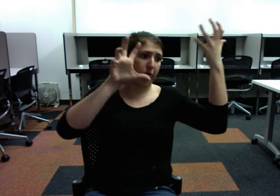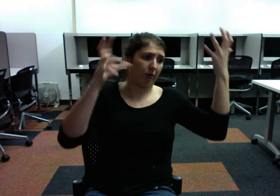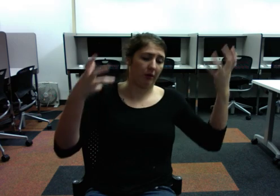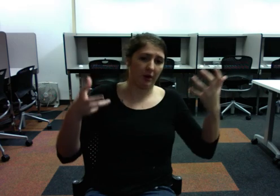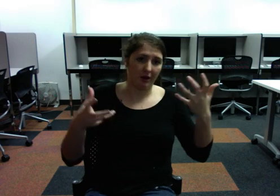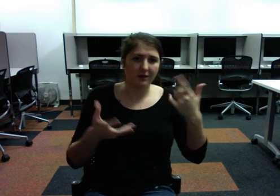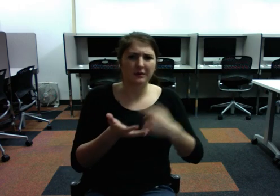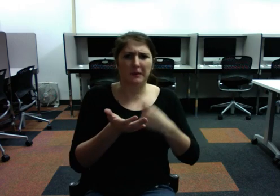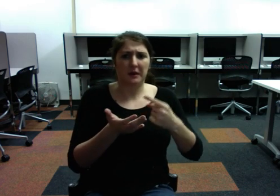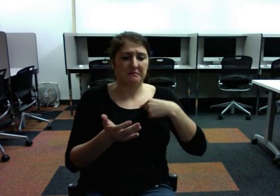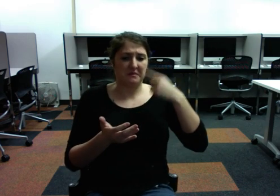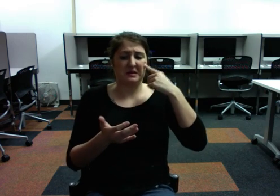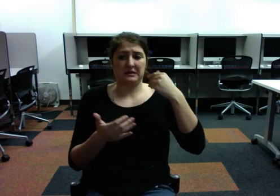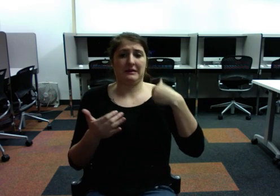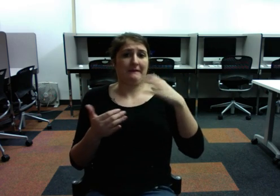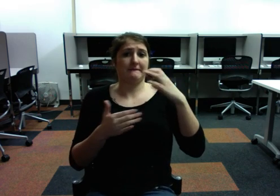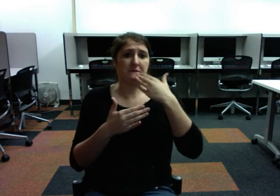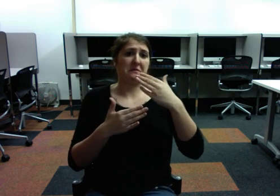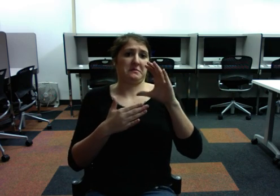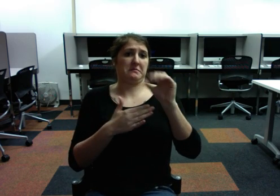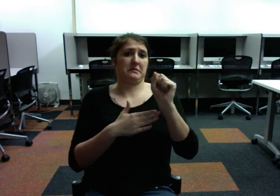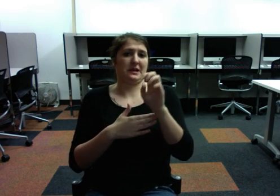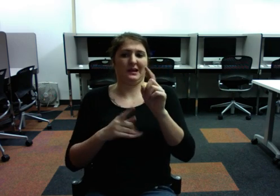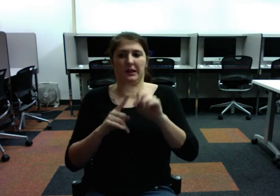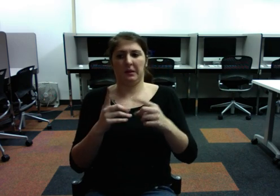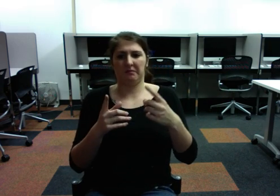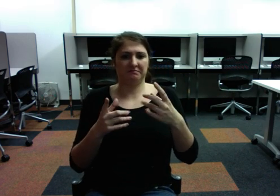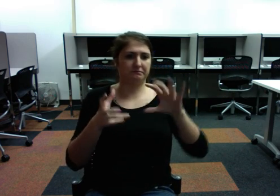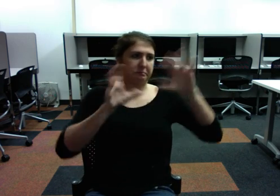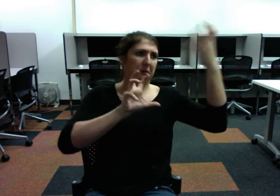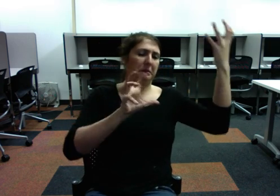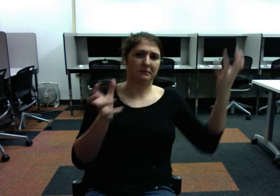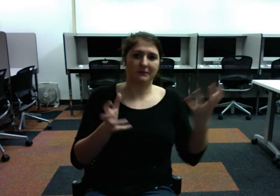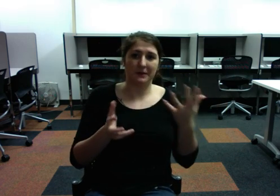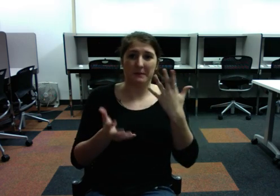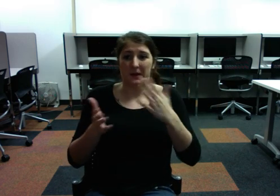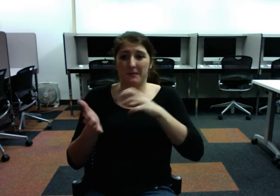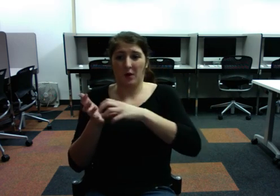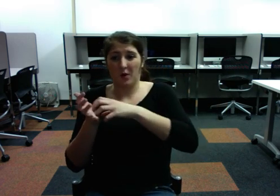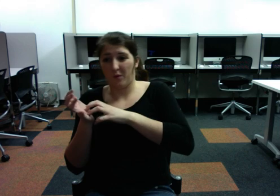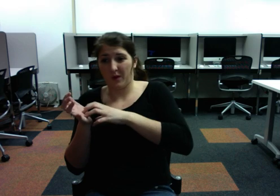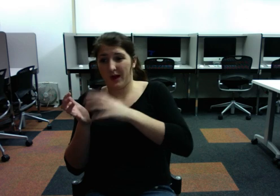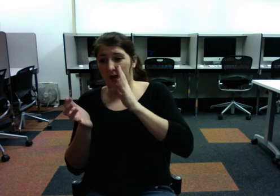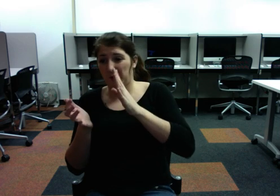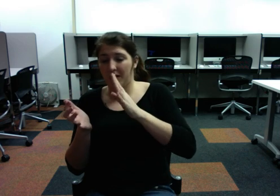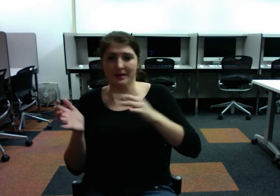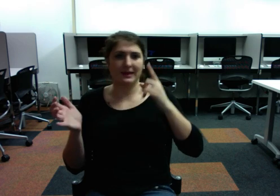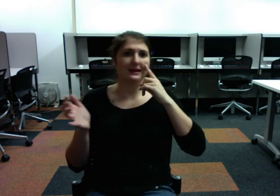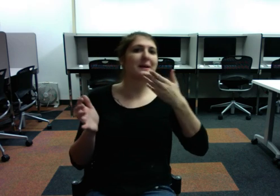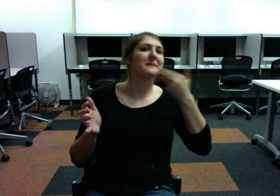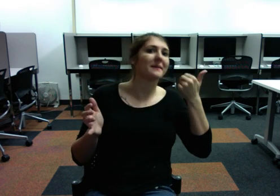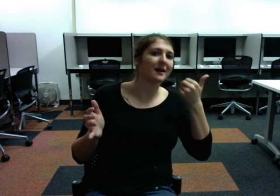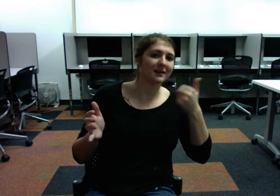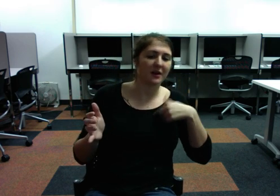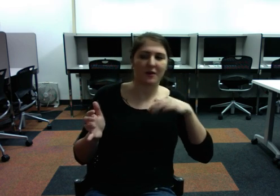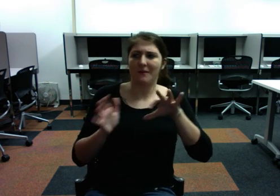good case and it falls apart. Sometimes we think our case is a little weak and it gets better. We find a smoking gun, so to speak.